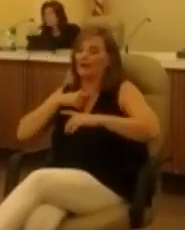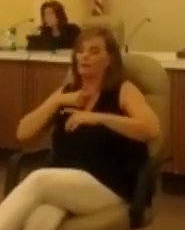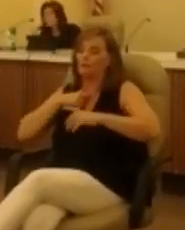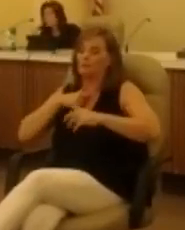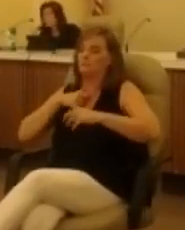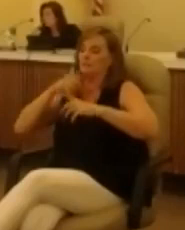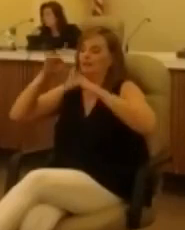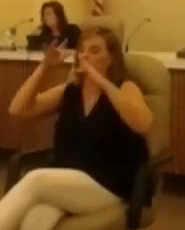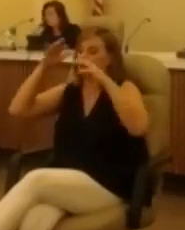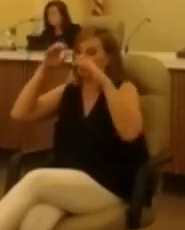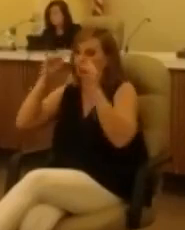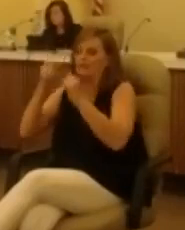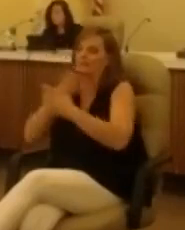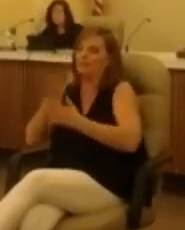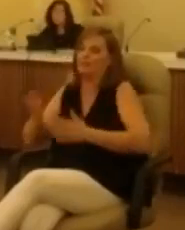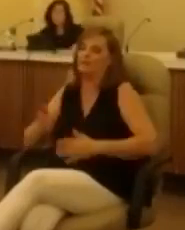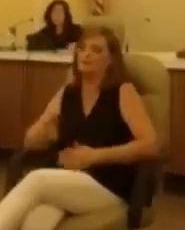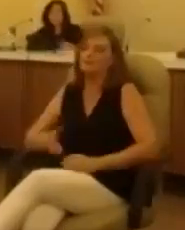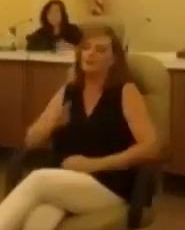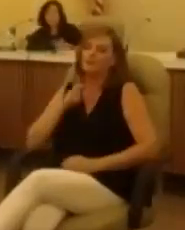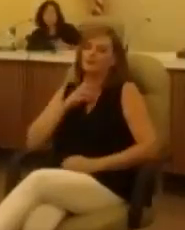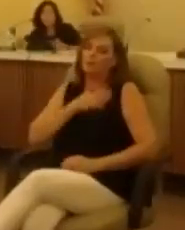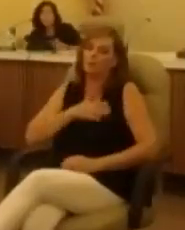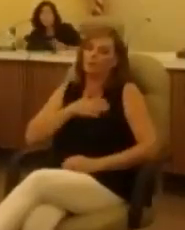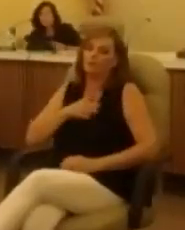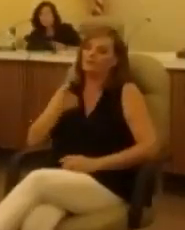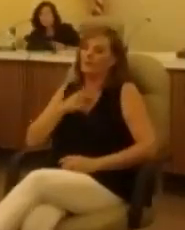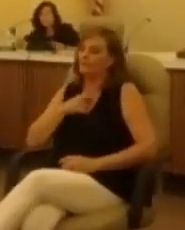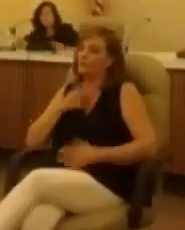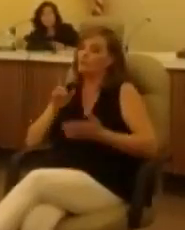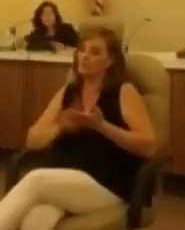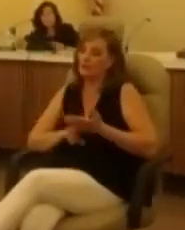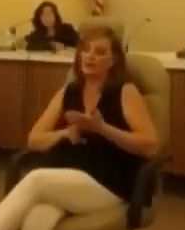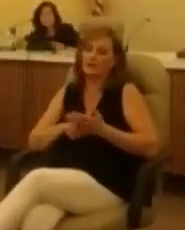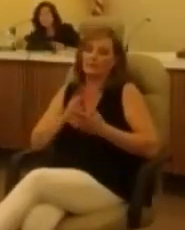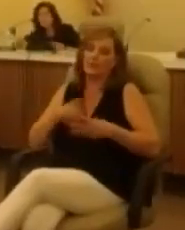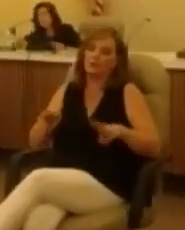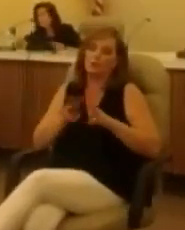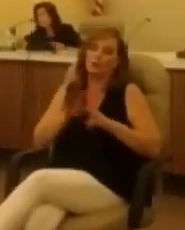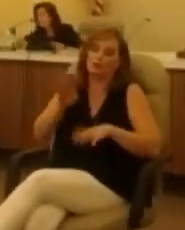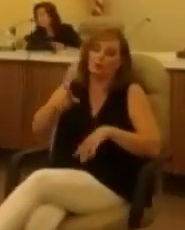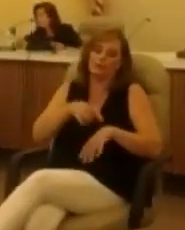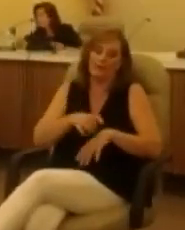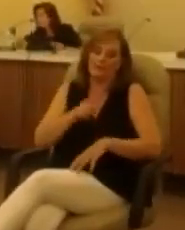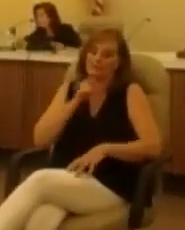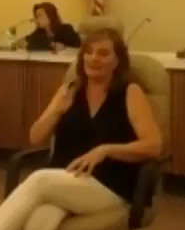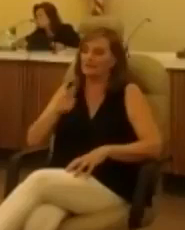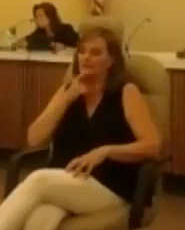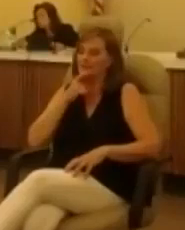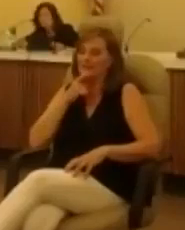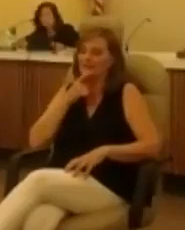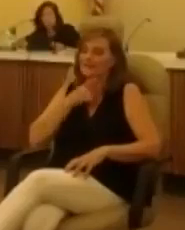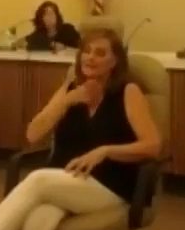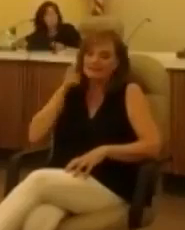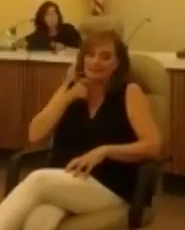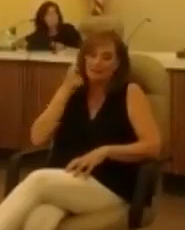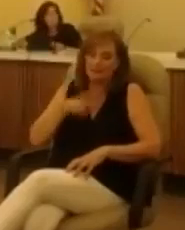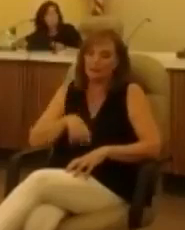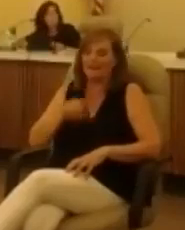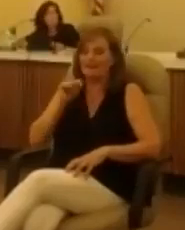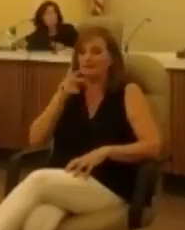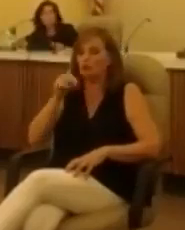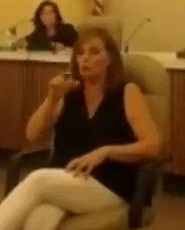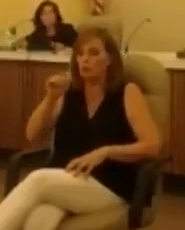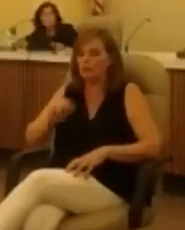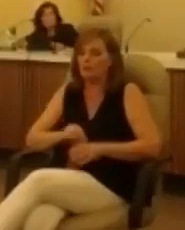people were getting. I mean, so please, if you signed up, it's worth your time. You're not just getting a box of cereal and 2 cans of tuna or something. Right, and if you